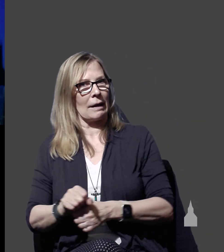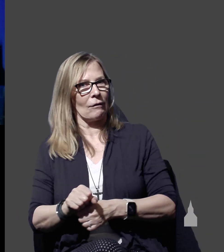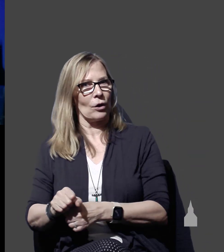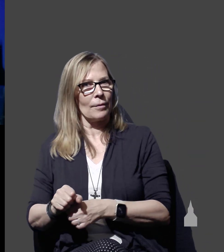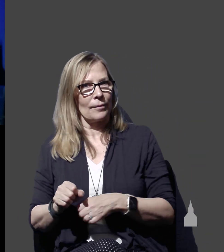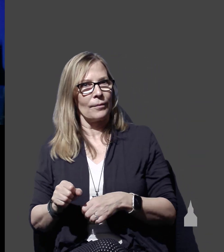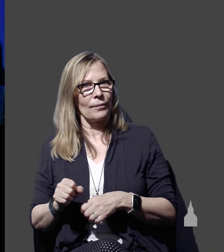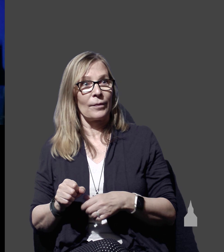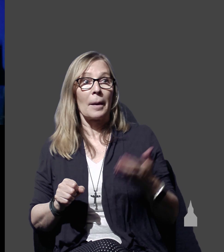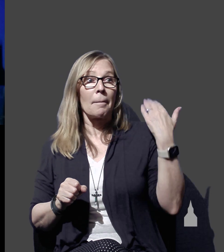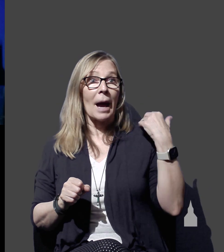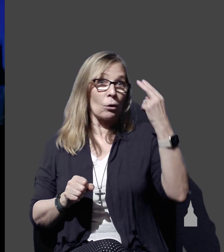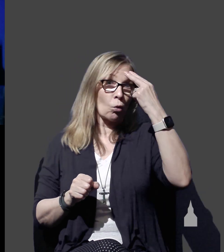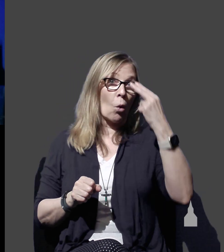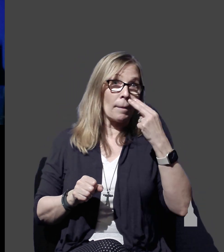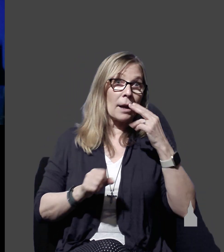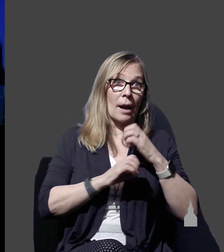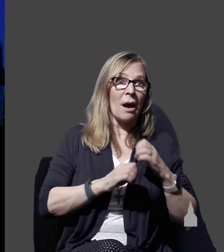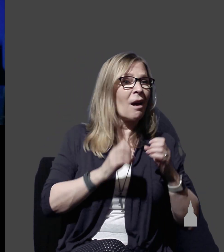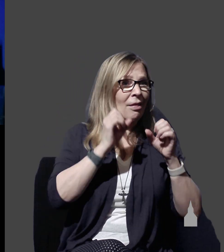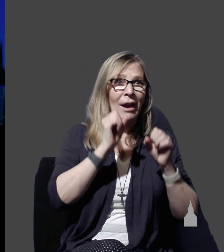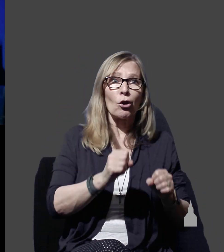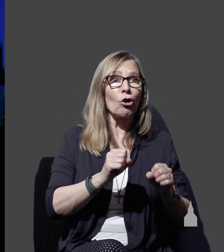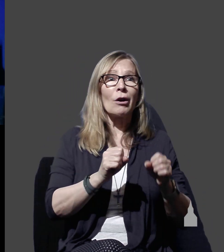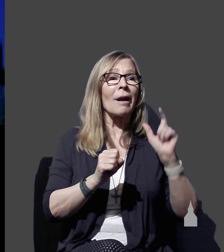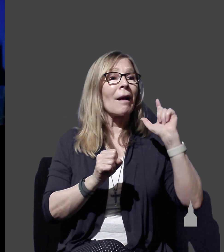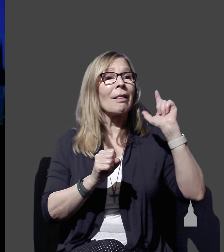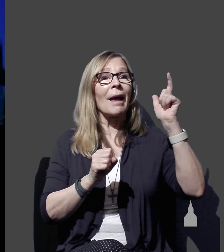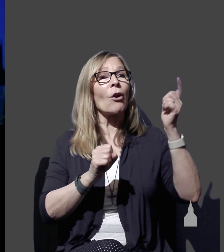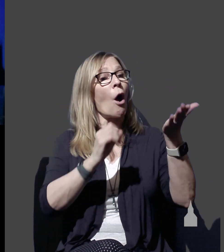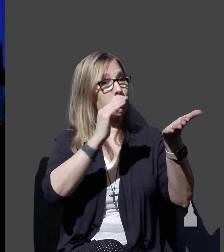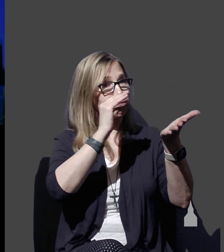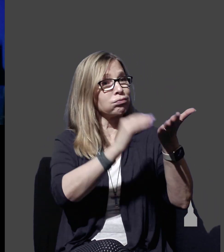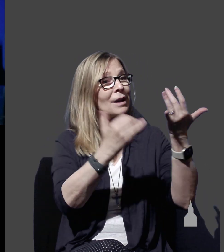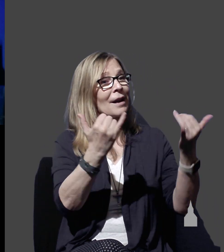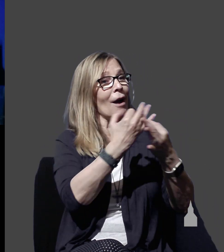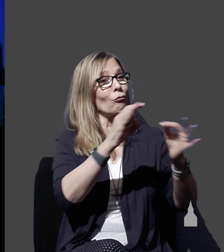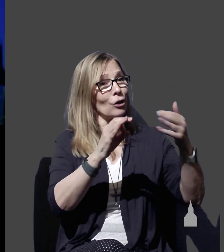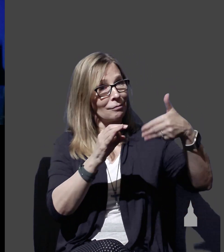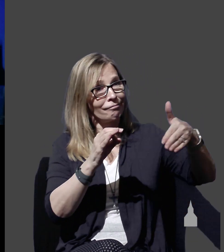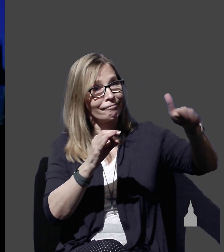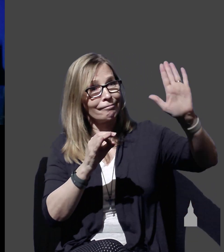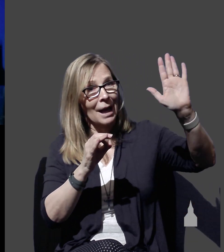fact, they could even get their freedom, and then they would just become regular citizens.